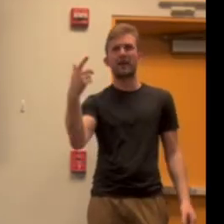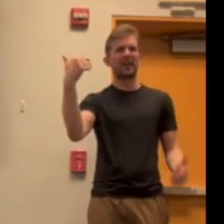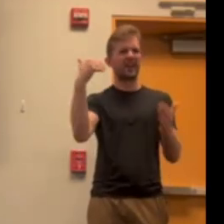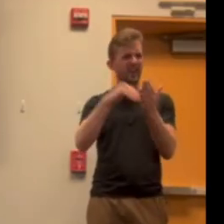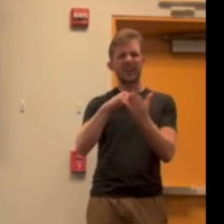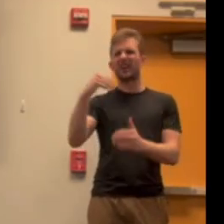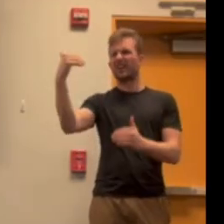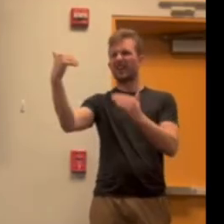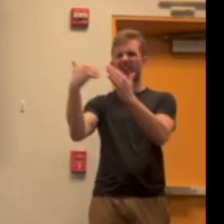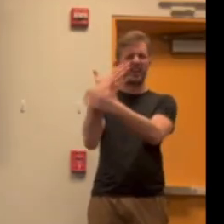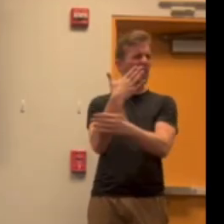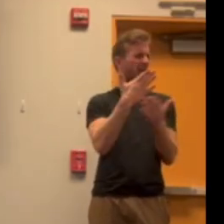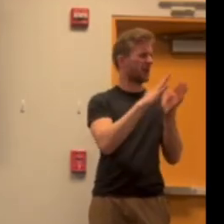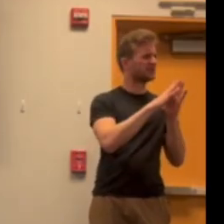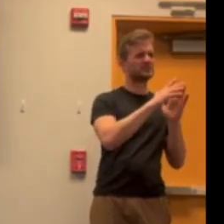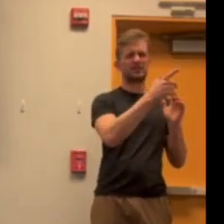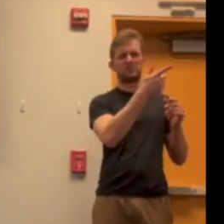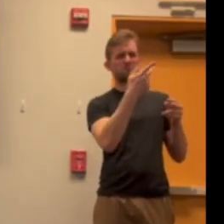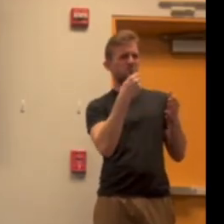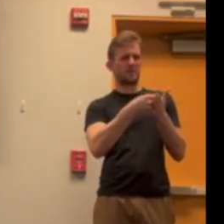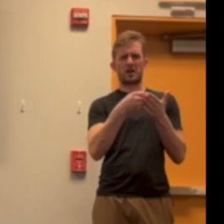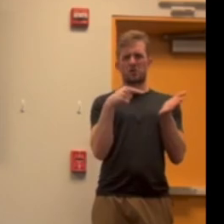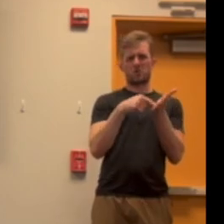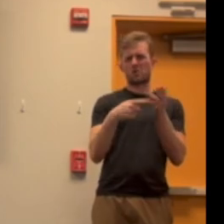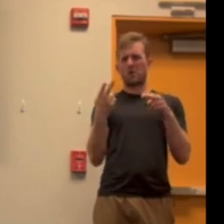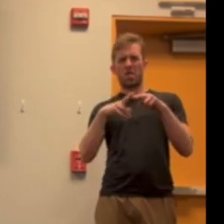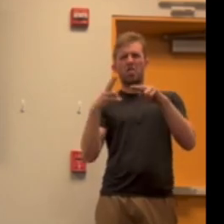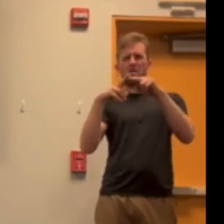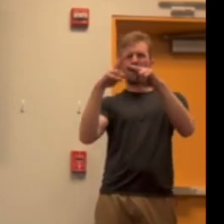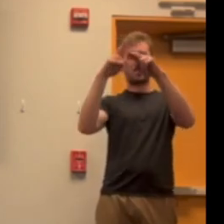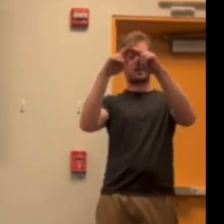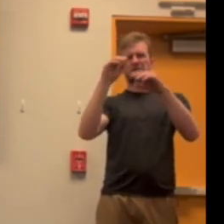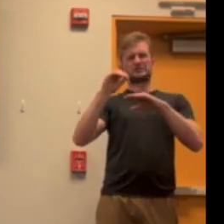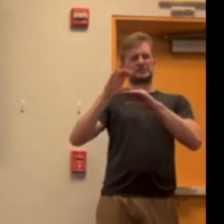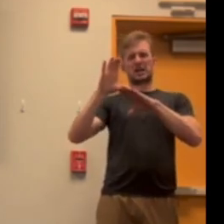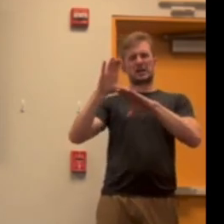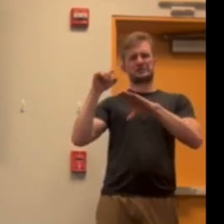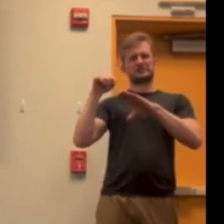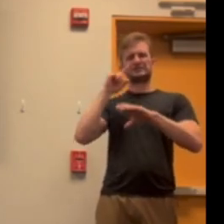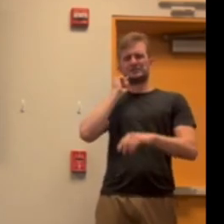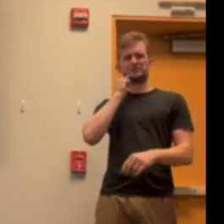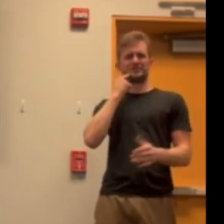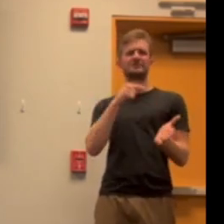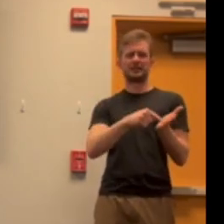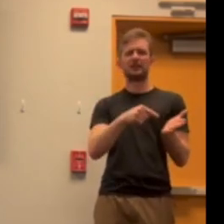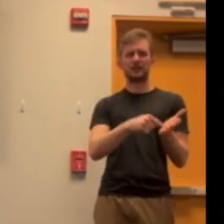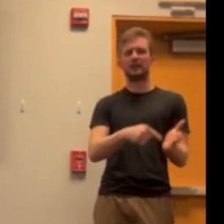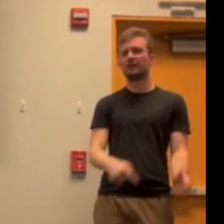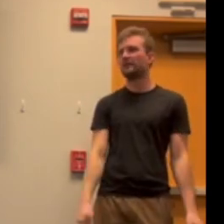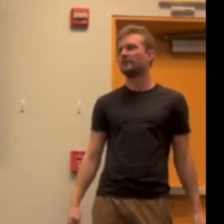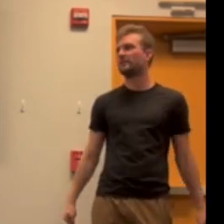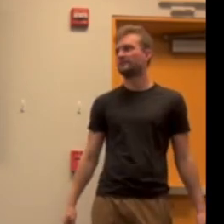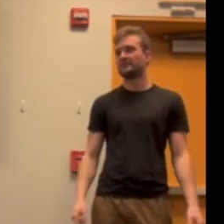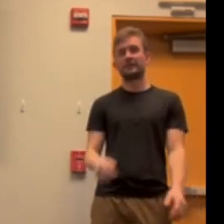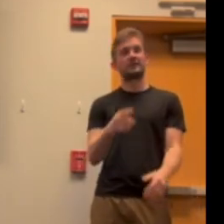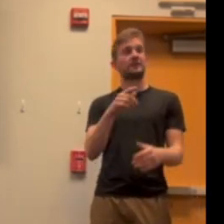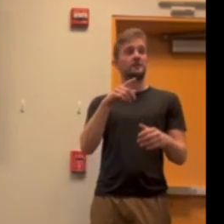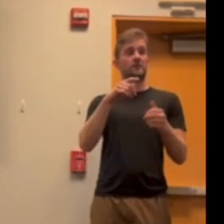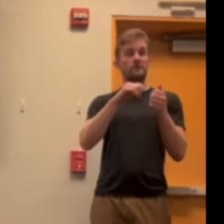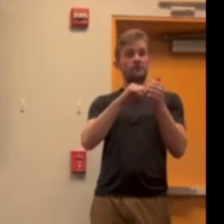on. And then it just keeps ramping itself up. All right. And the best way to manage debt is try to avoid it as best as possible.